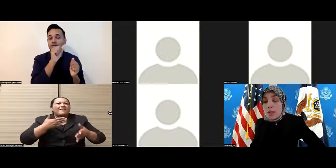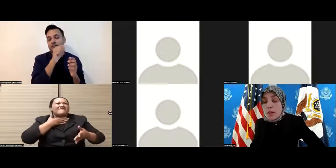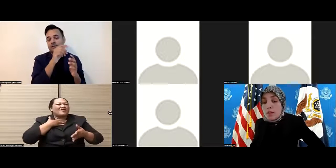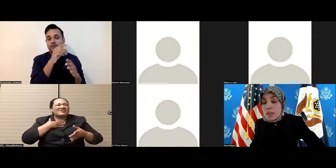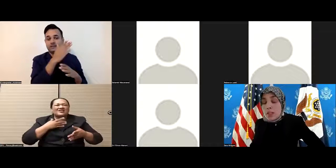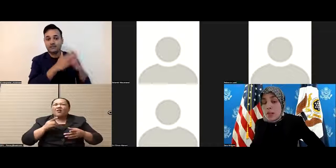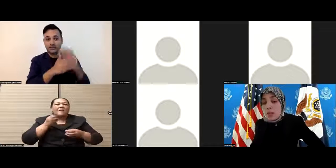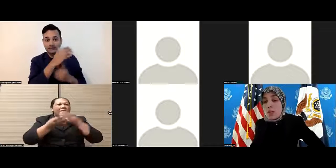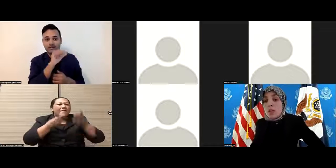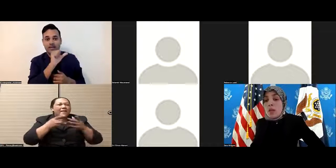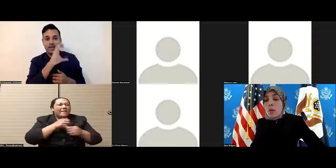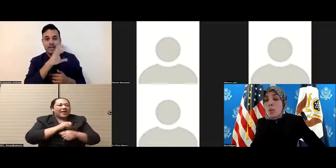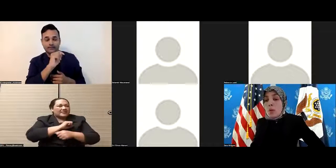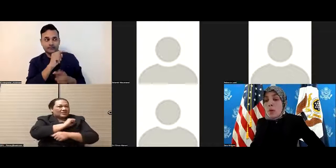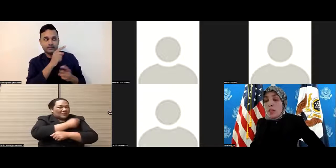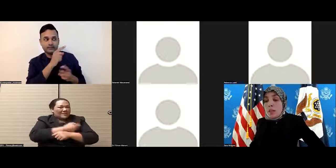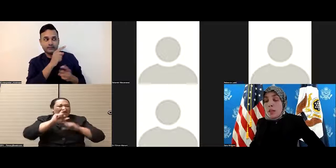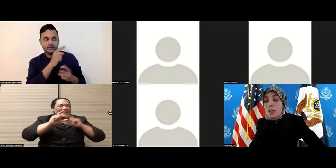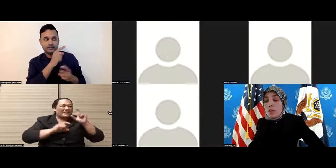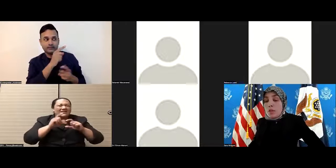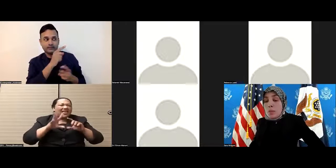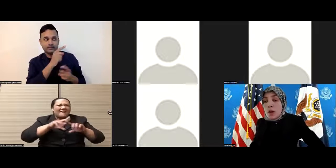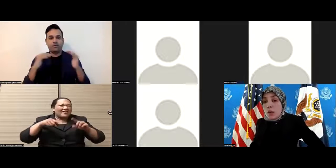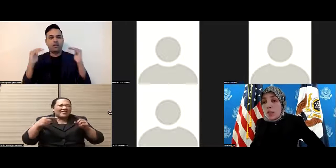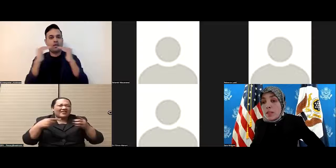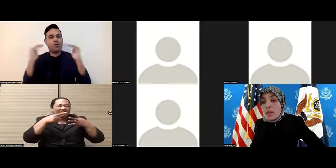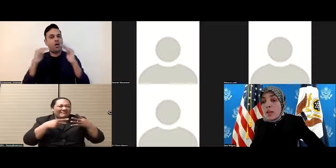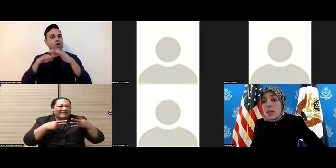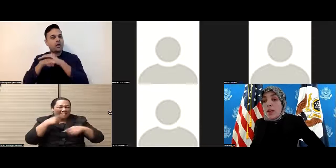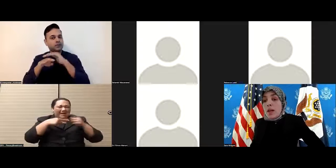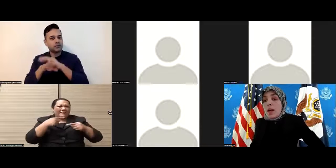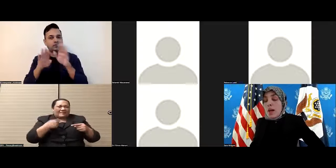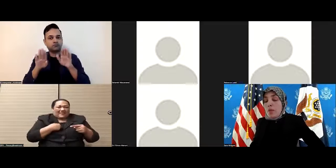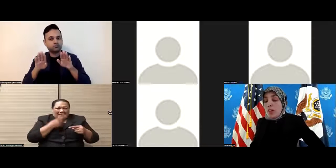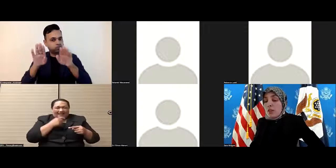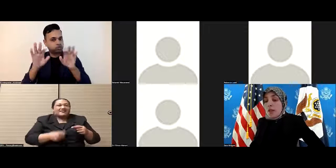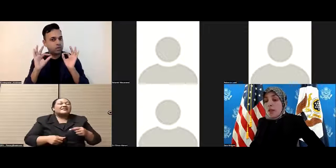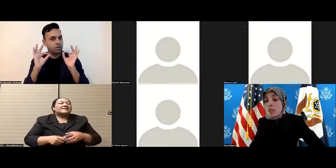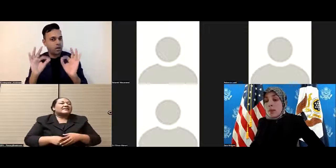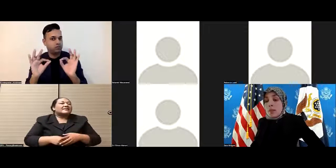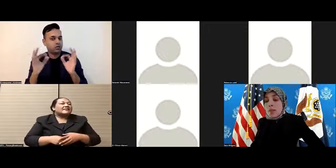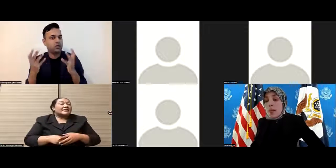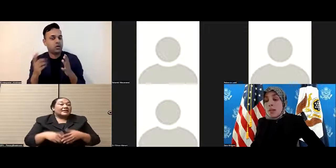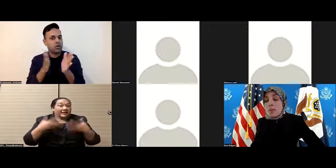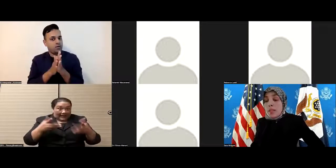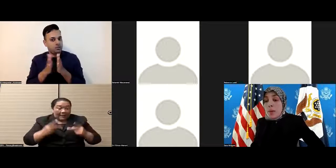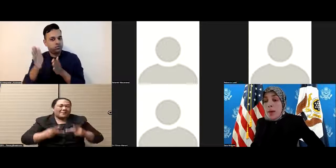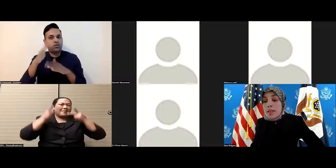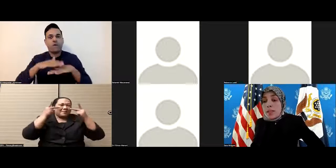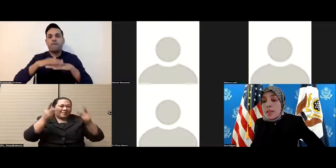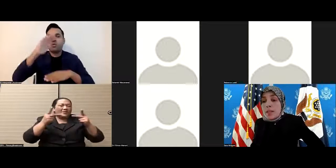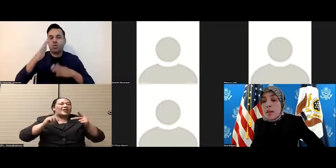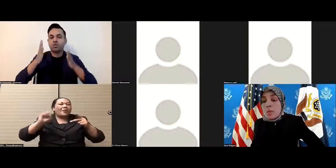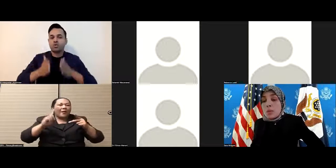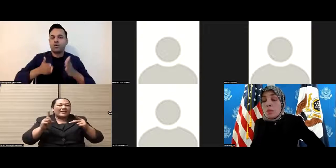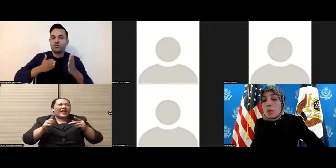crisis and conflict and disasters, promoting disability inclusive democracies, fostering accountability and building